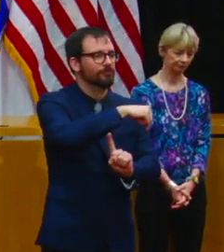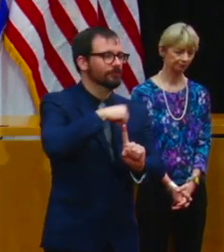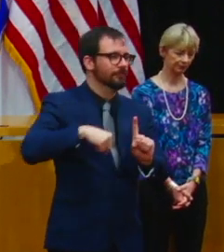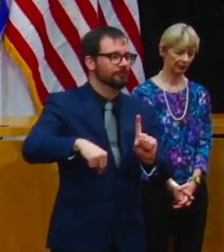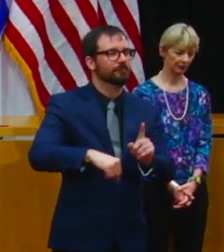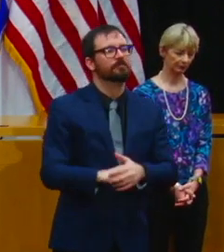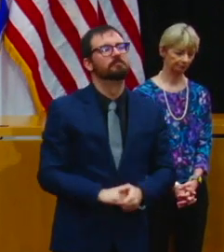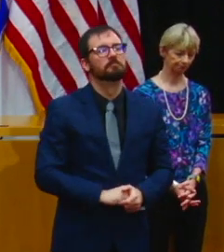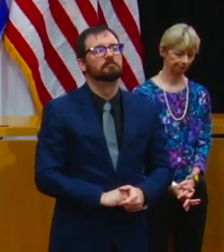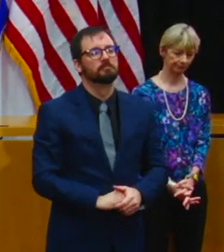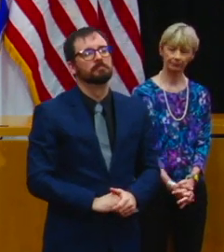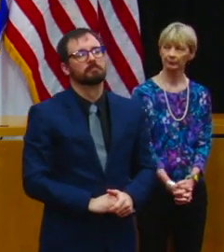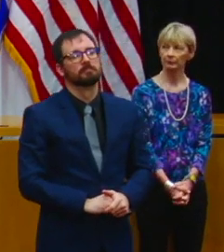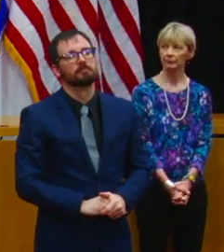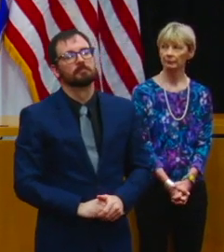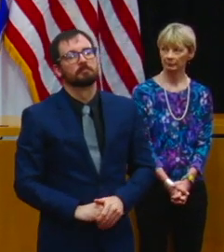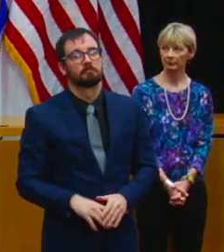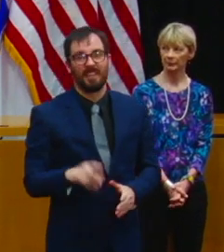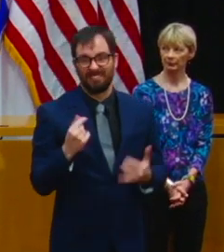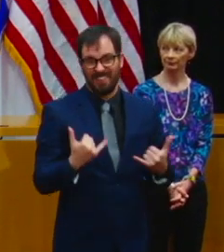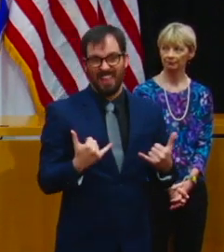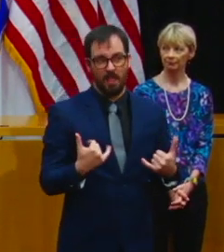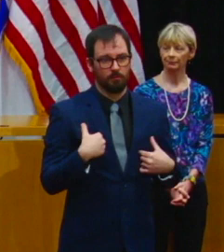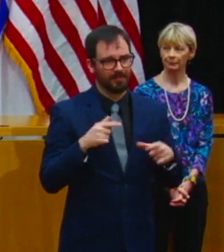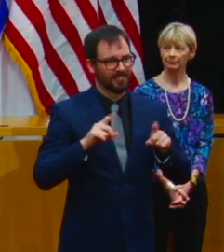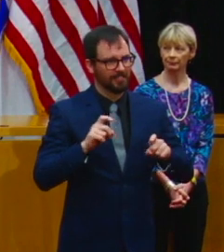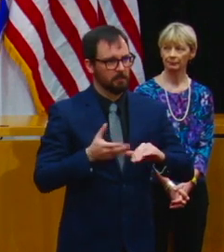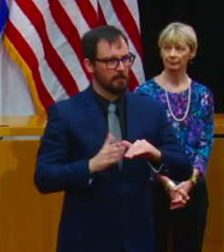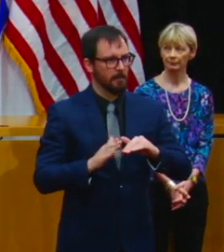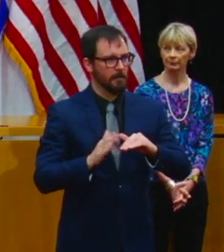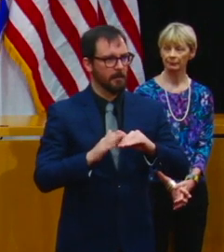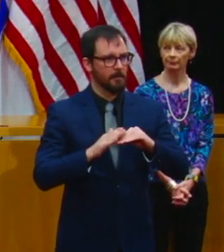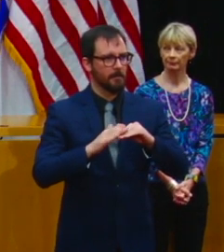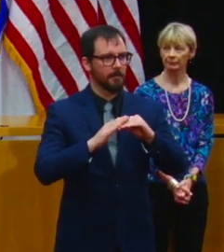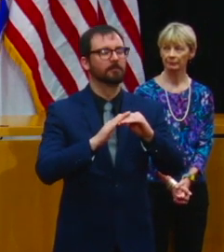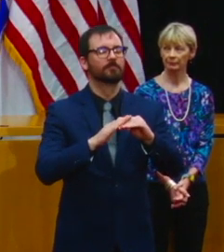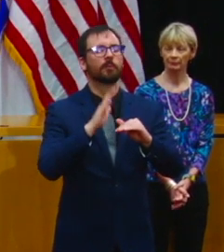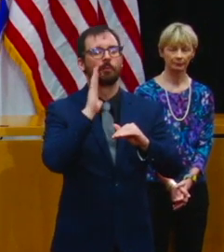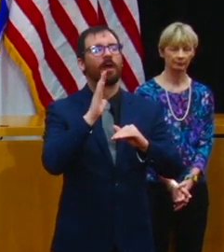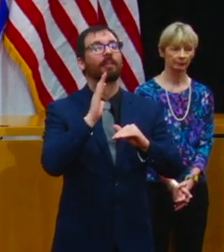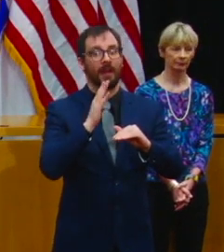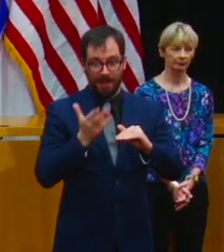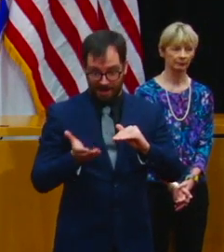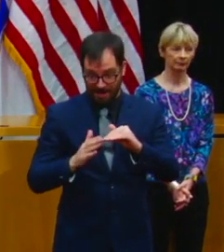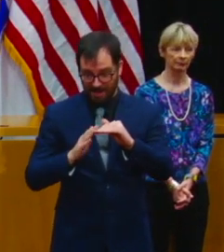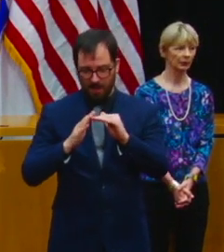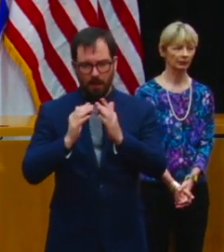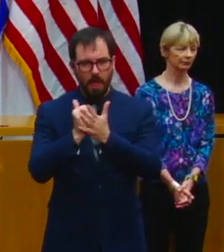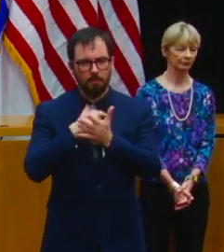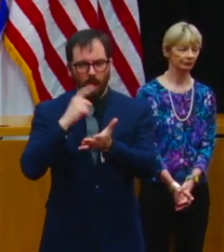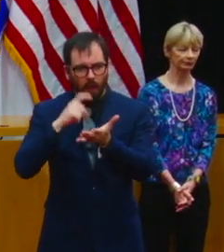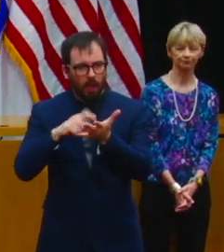tracing and tracking activity as well. And I might ask Secretary Sardis to speak a little bit to that.